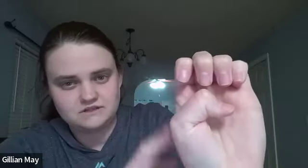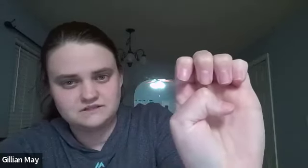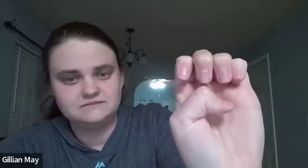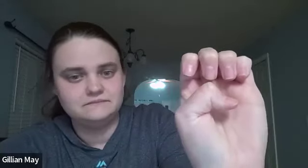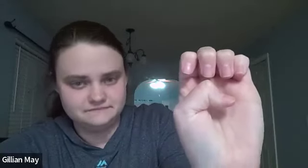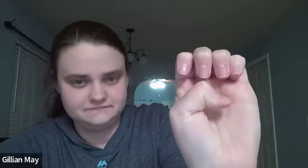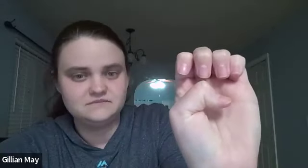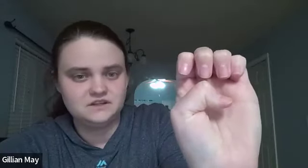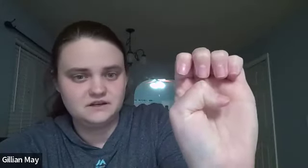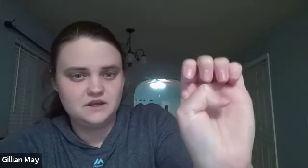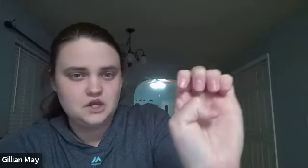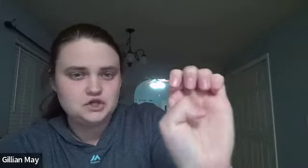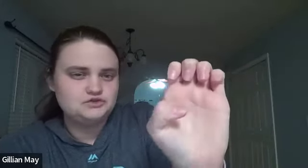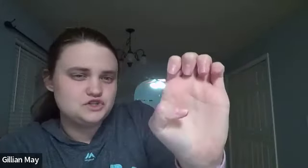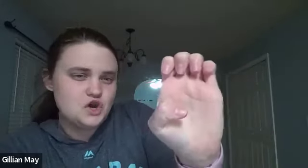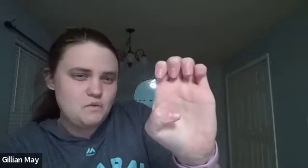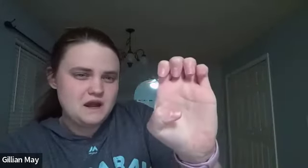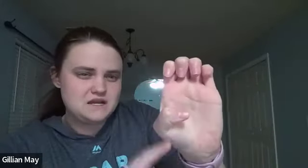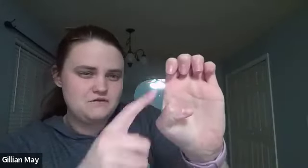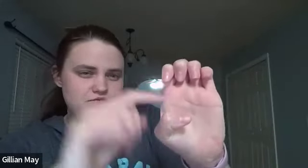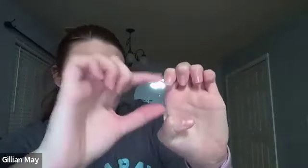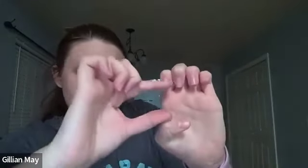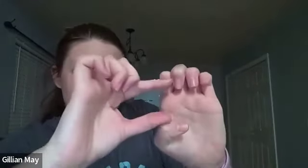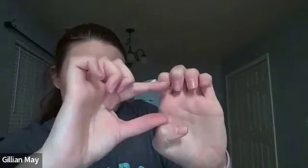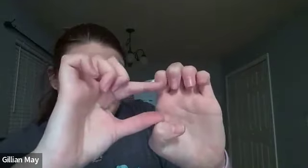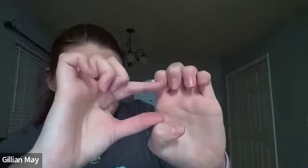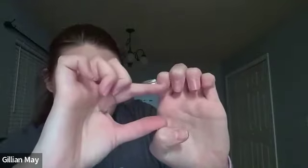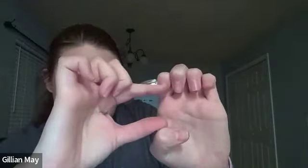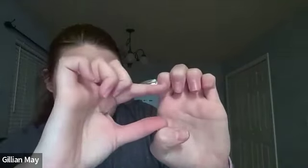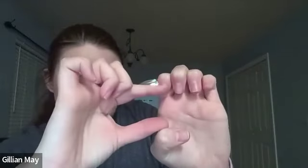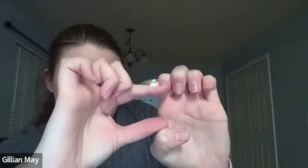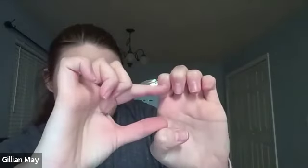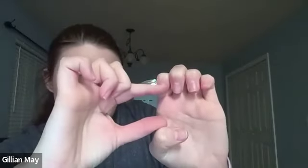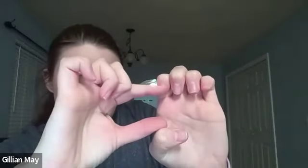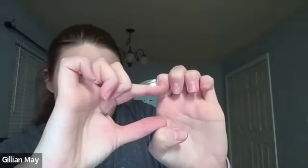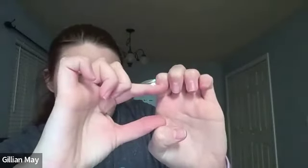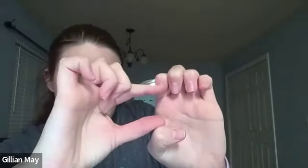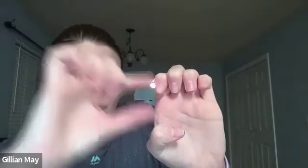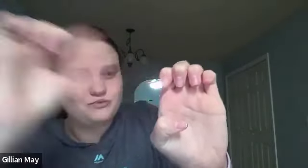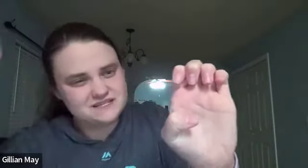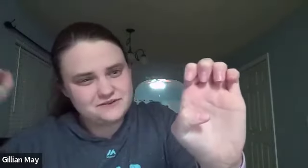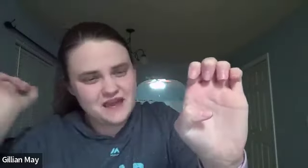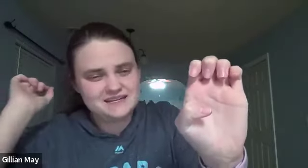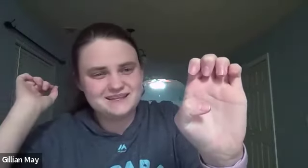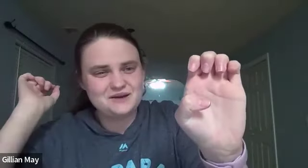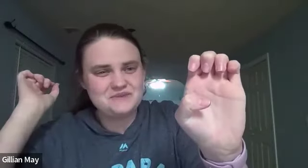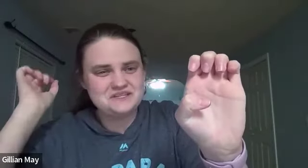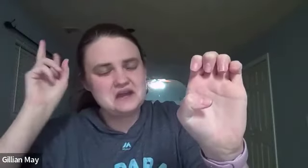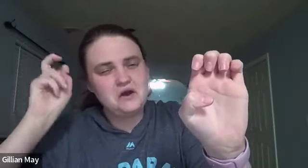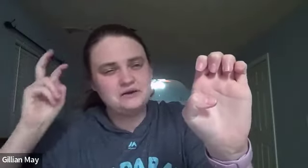across. Good. You don't want to go full, like have a big space between. The reason for that is it's kind of called